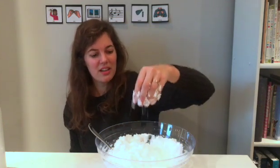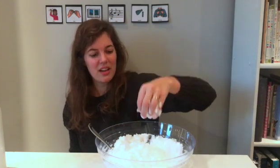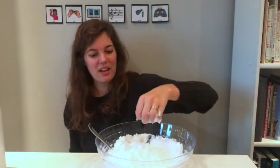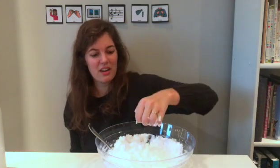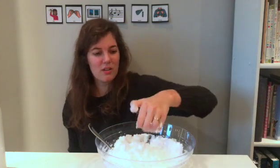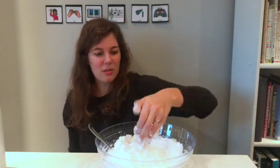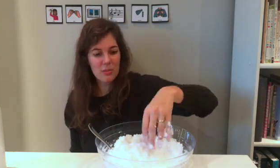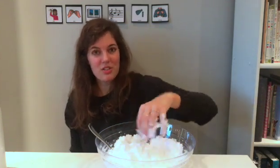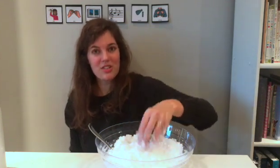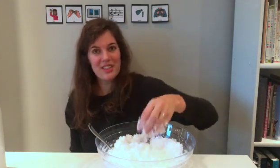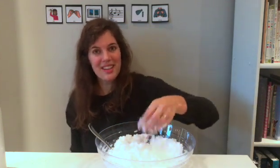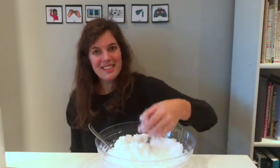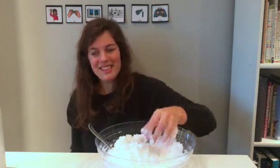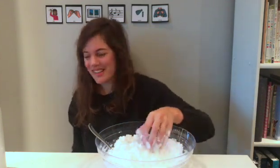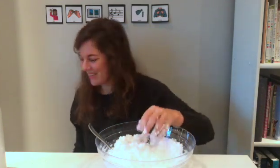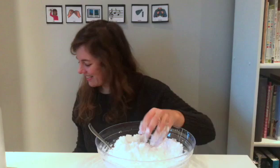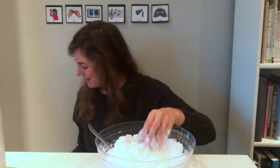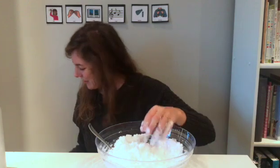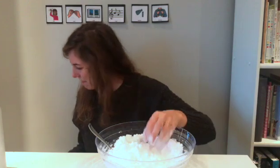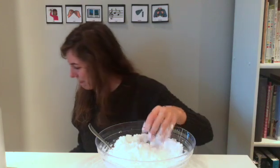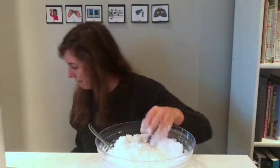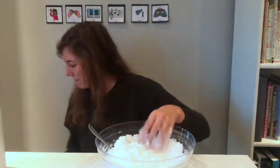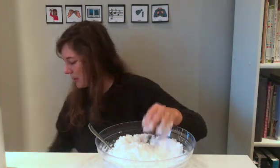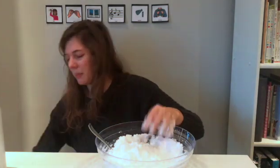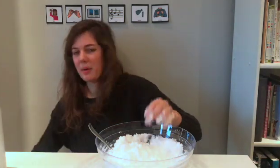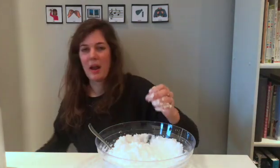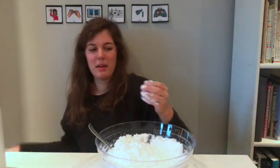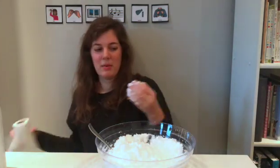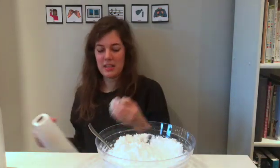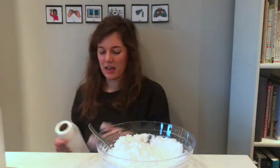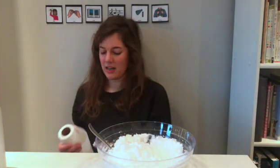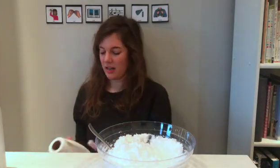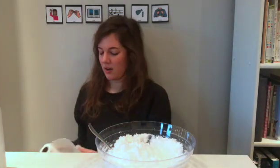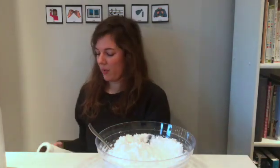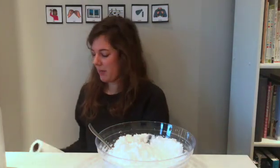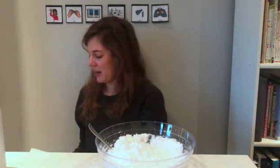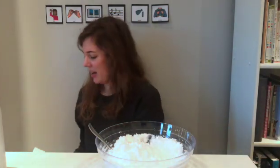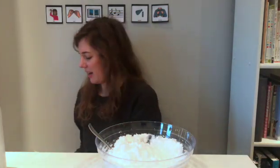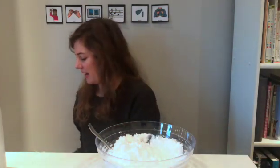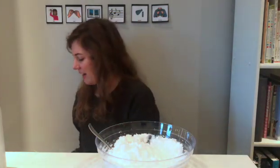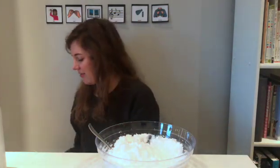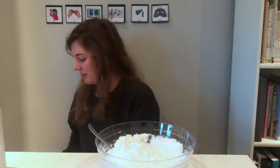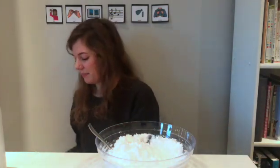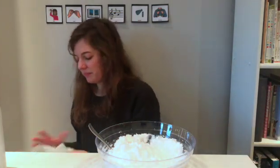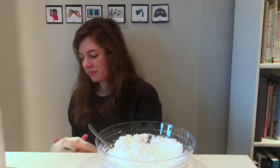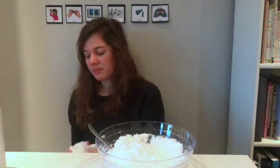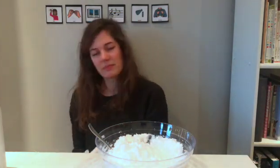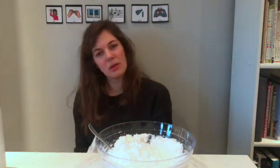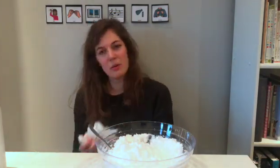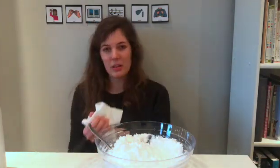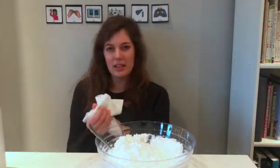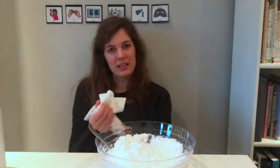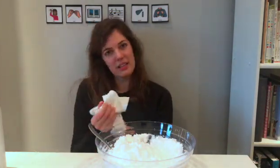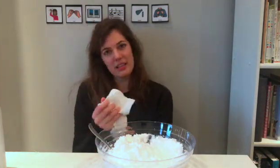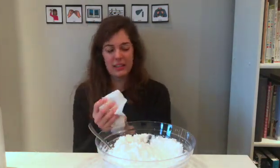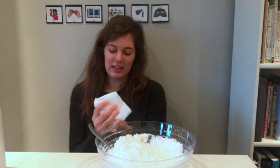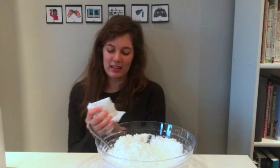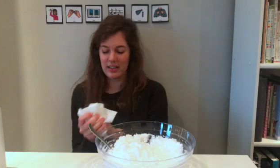and it crumbles just like snow. But I'm gonna be done. I'm gonna wipe my hand off. Clean, clean, clean, clean,